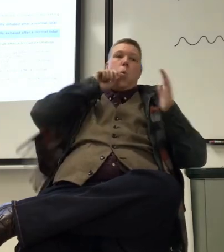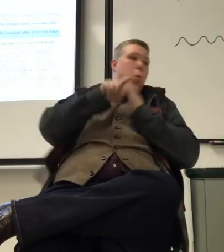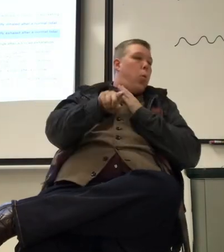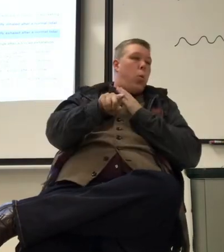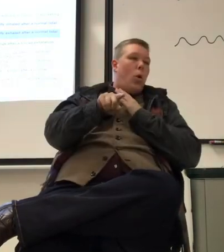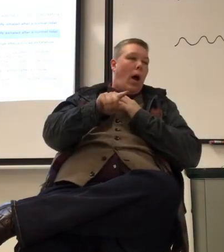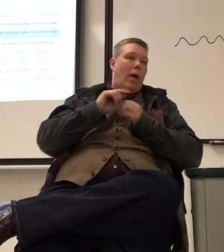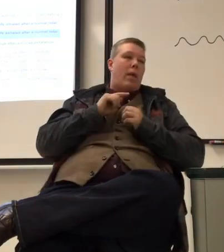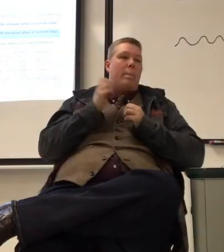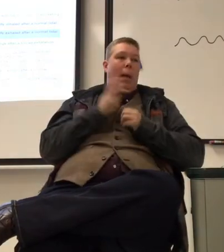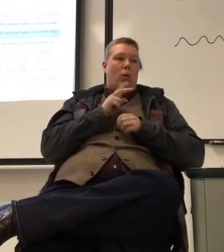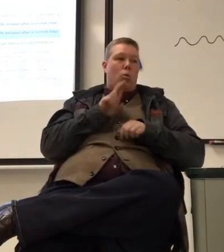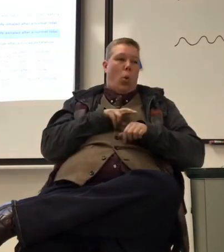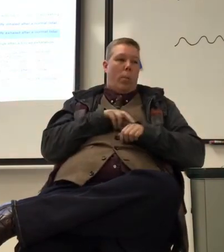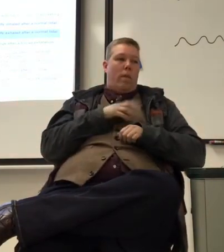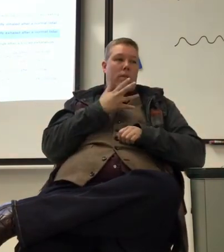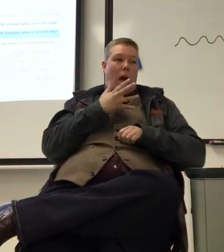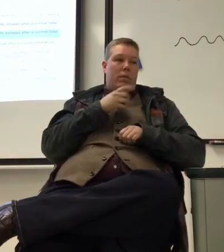really easy.